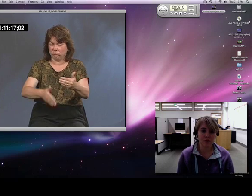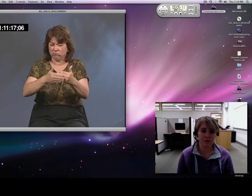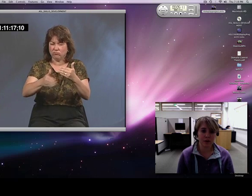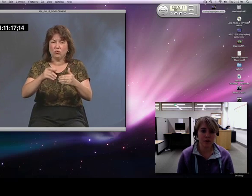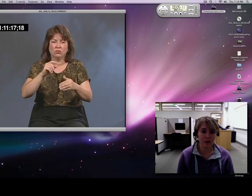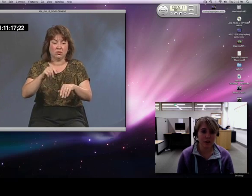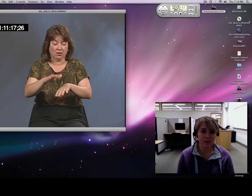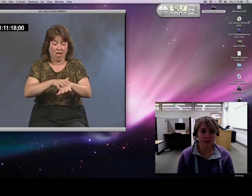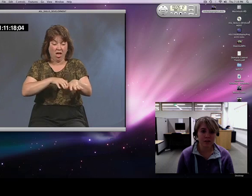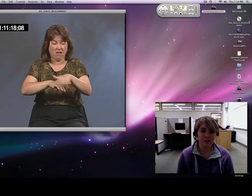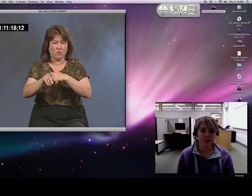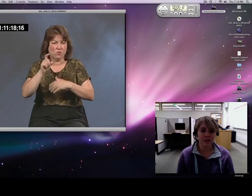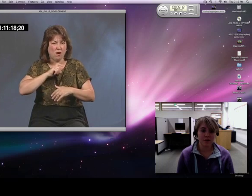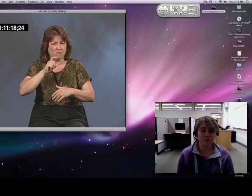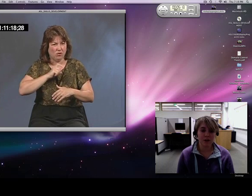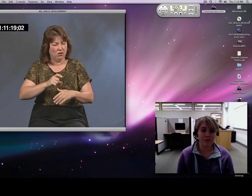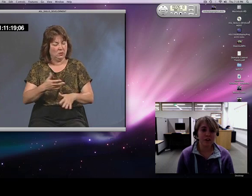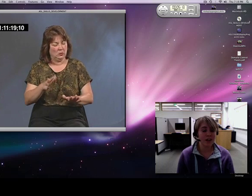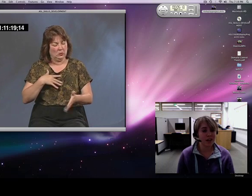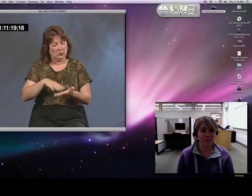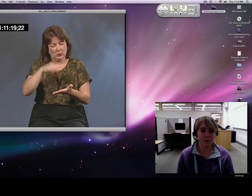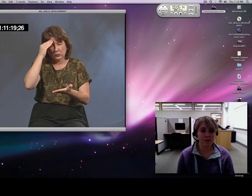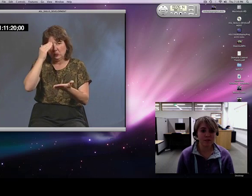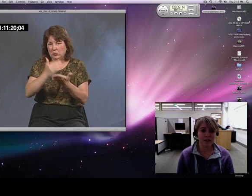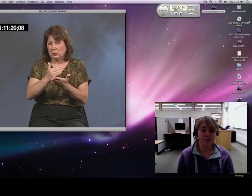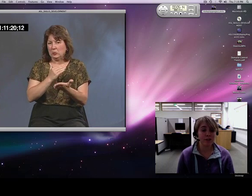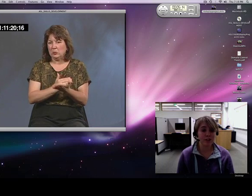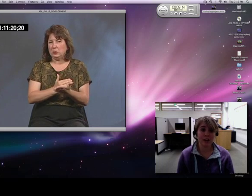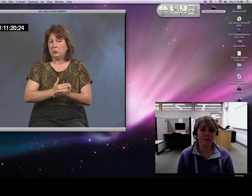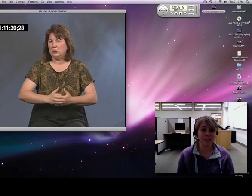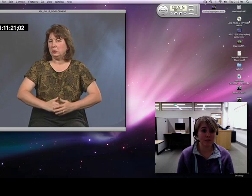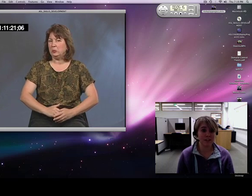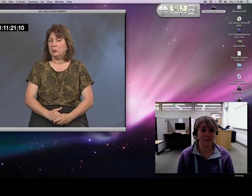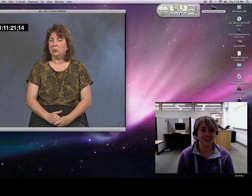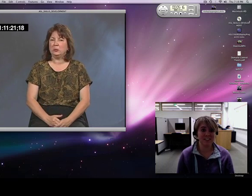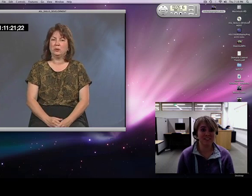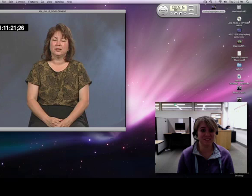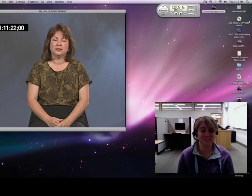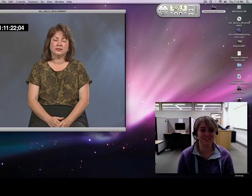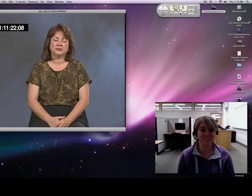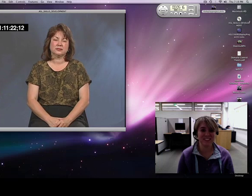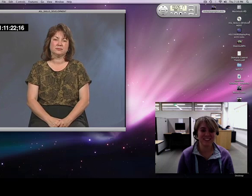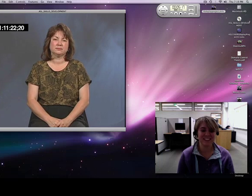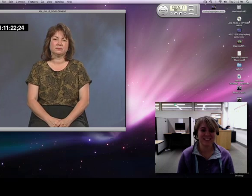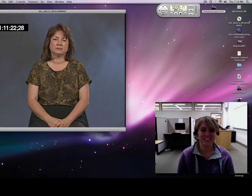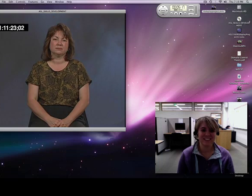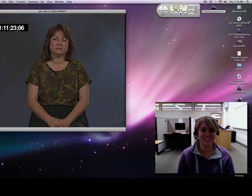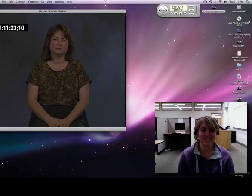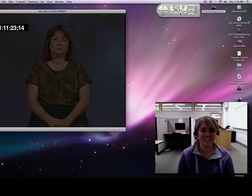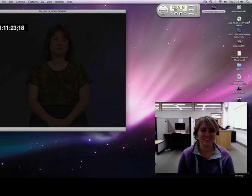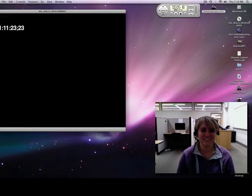So from now on, whenever I cut peppers, I make sure I have gloves on.